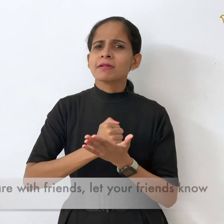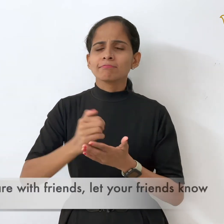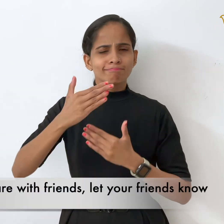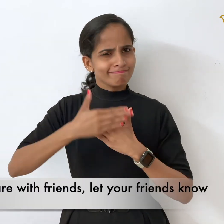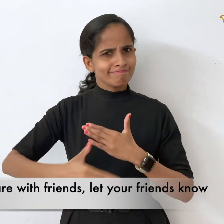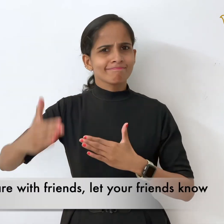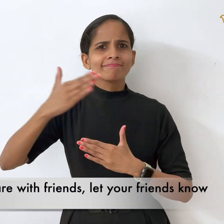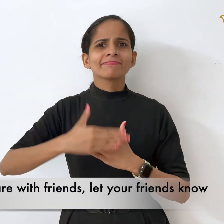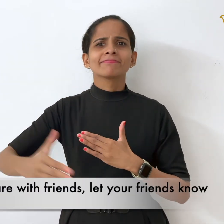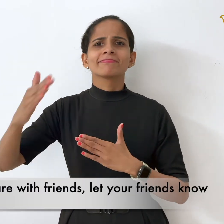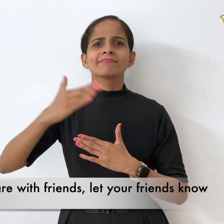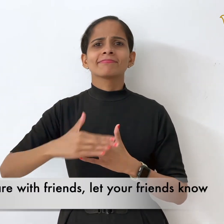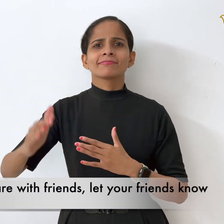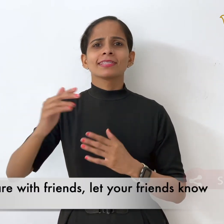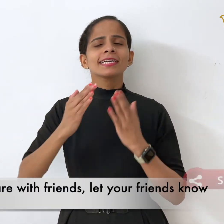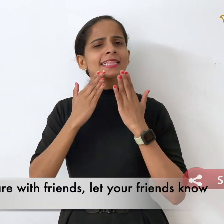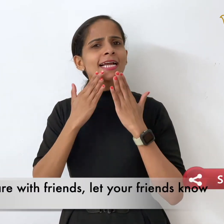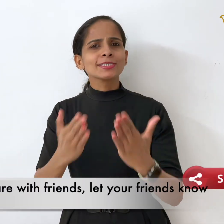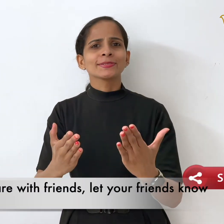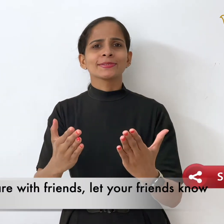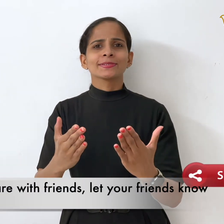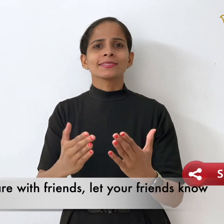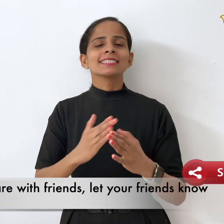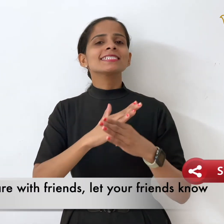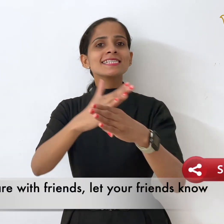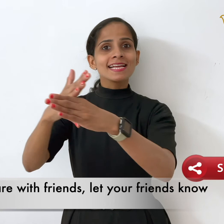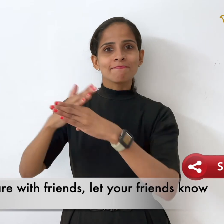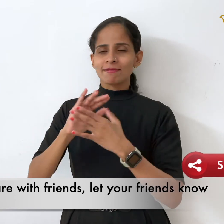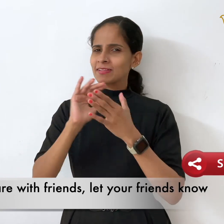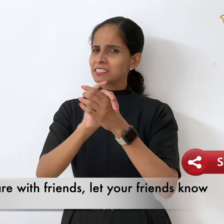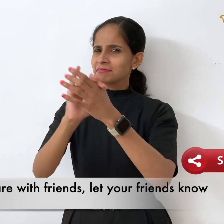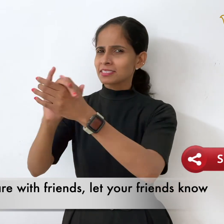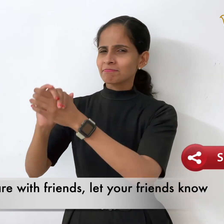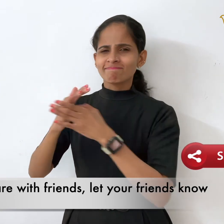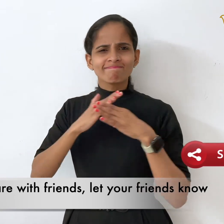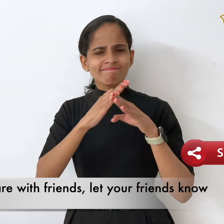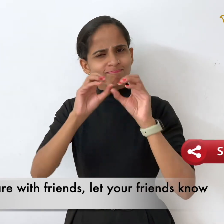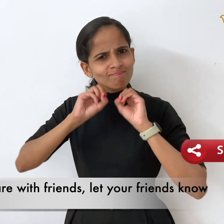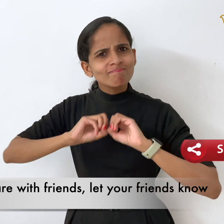continue to practice. Share with friends. Let your friends know.